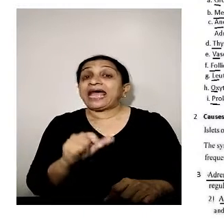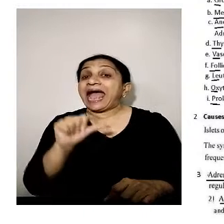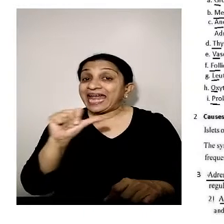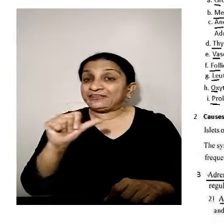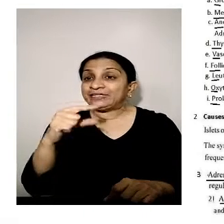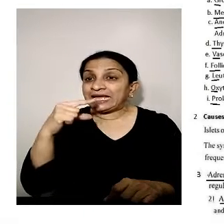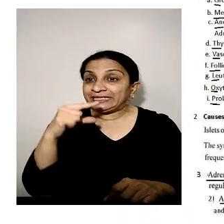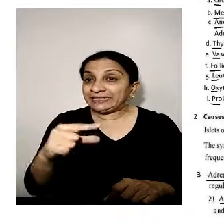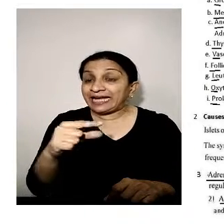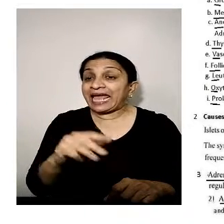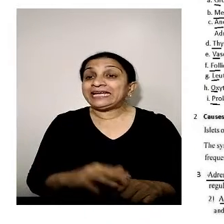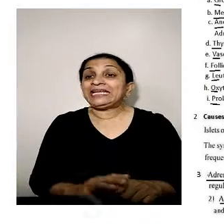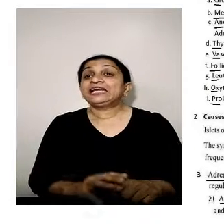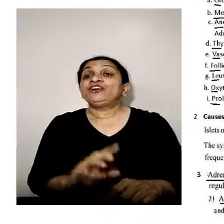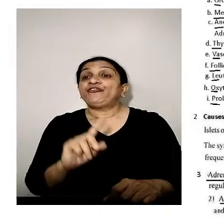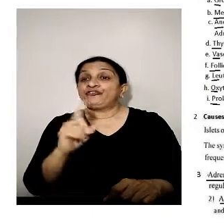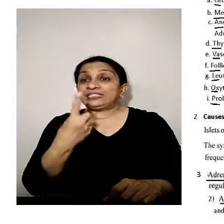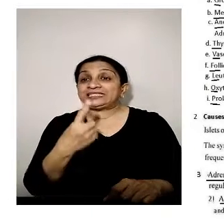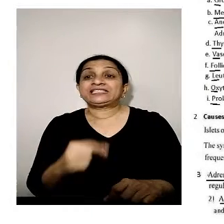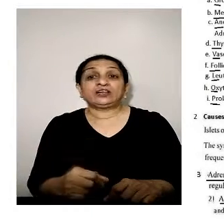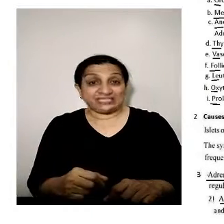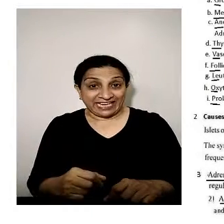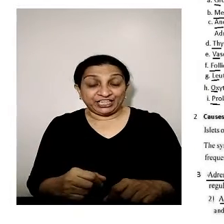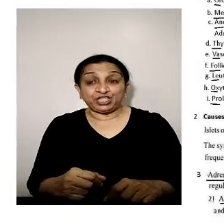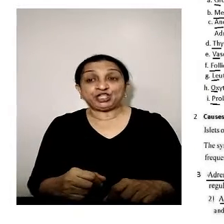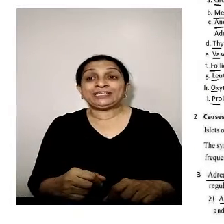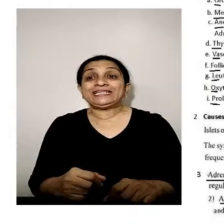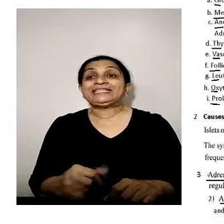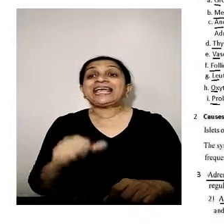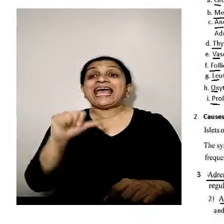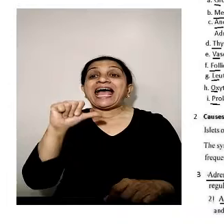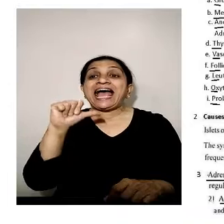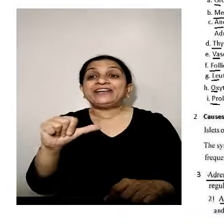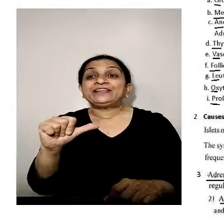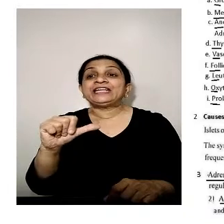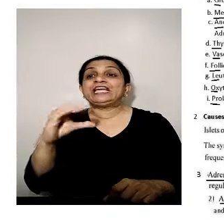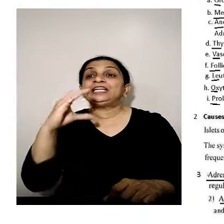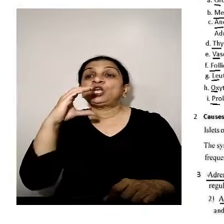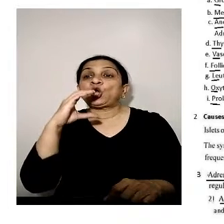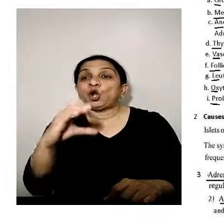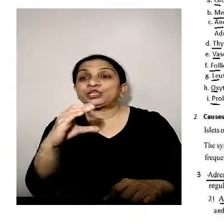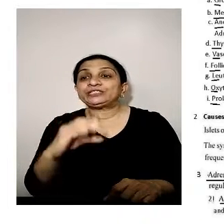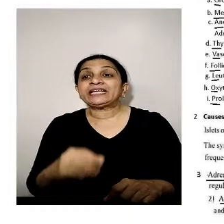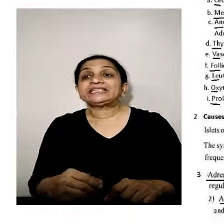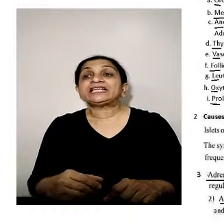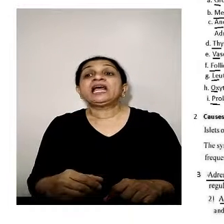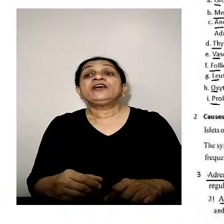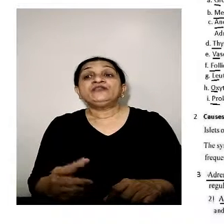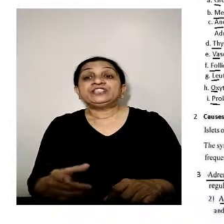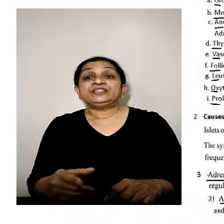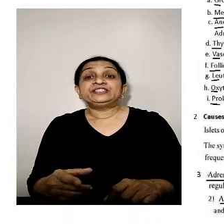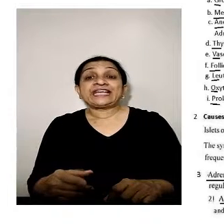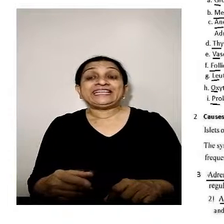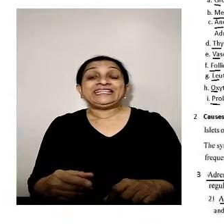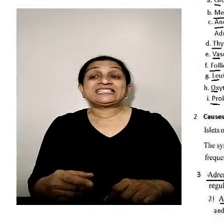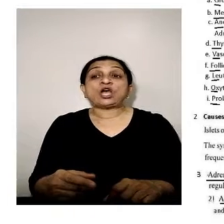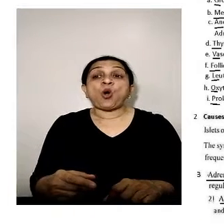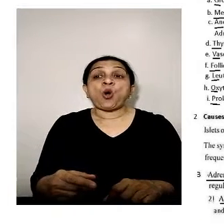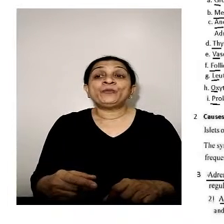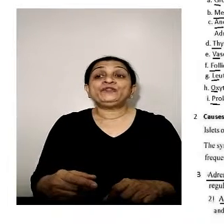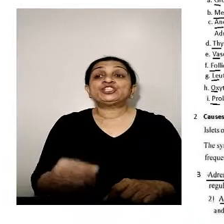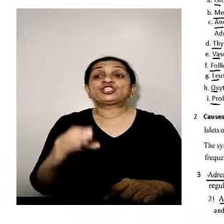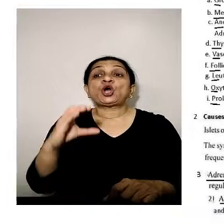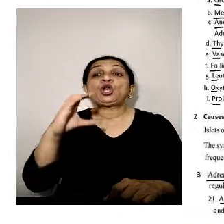now the adrenaline gland, first secretion is adrenaline cortex, which secretes